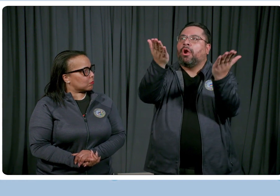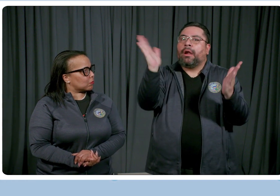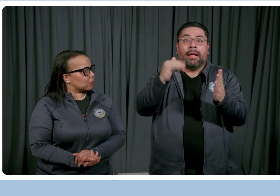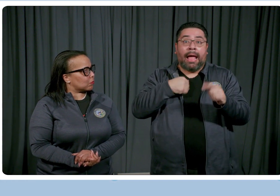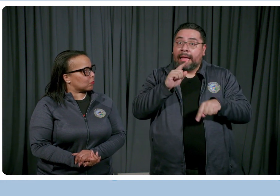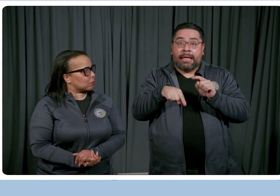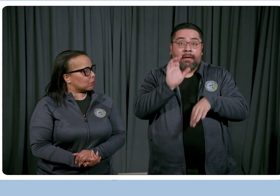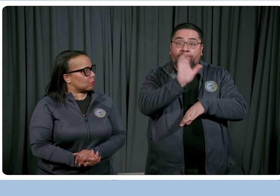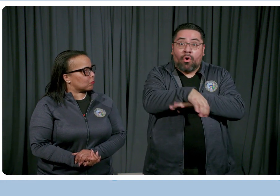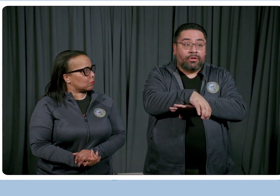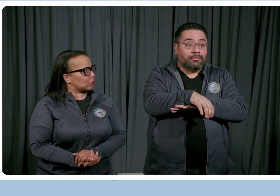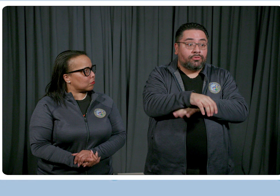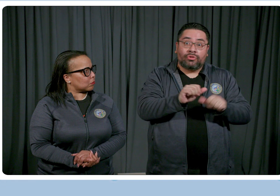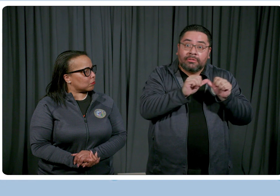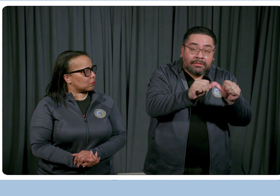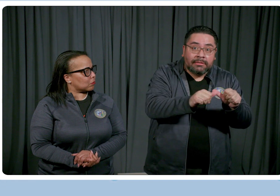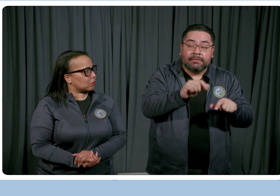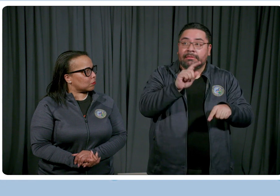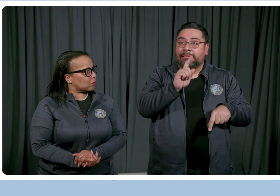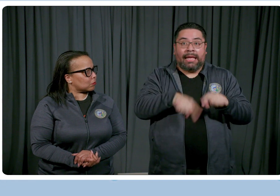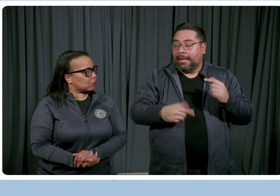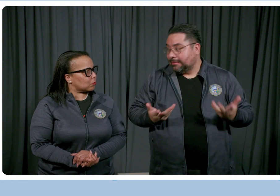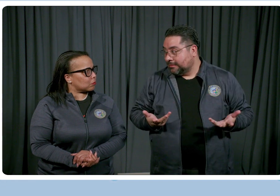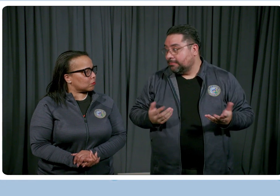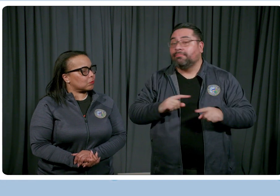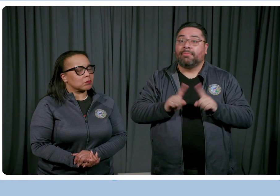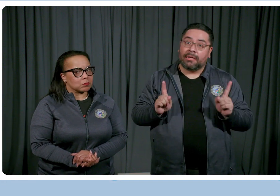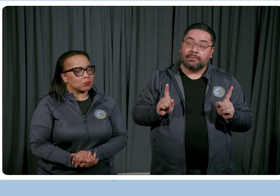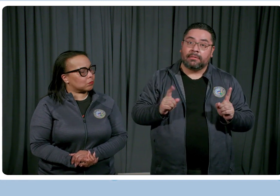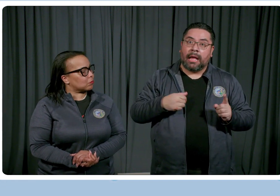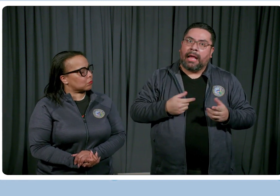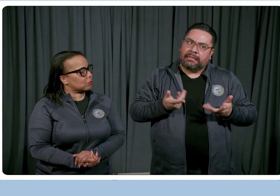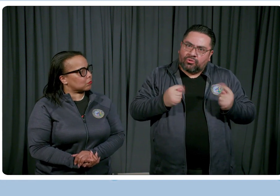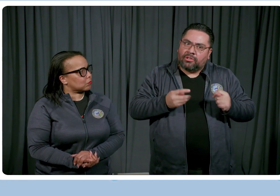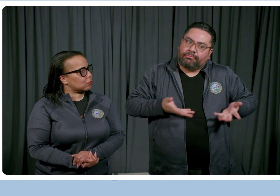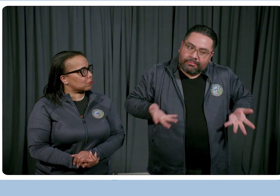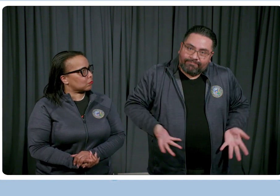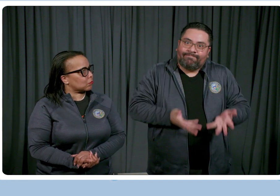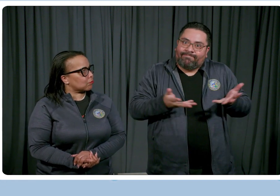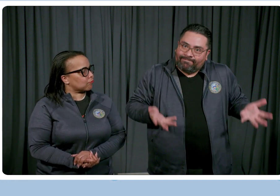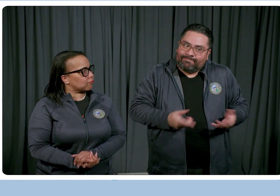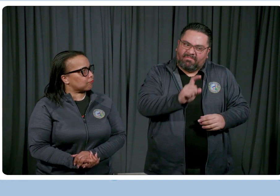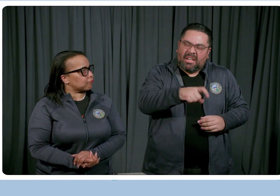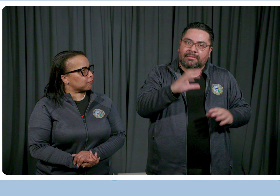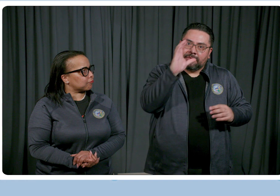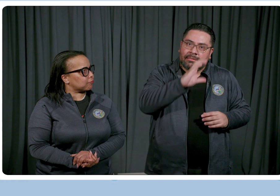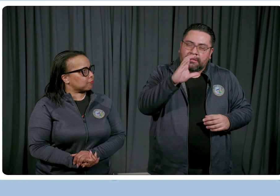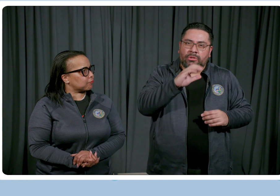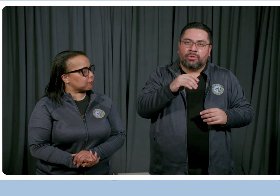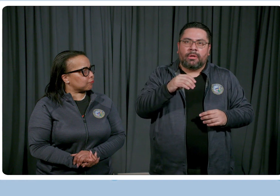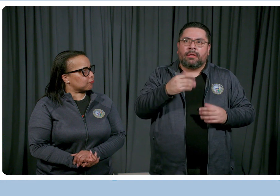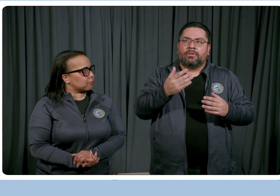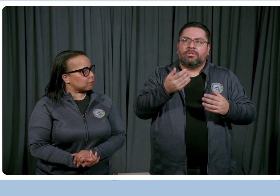can't force anyone not to give up or to keep trying to find a job, but I urged her as much as I could to keep